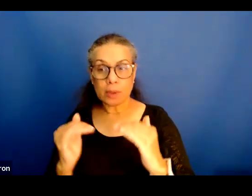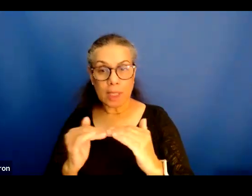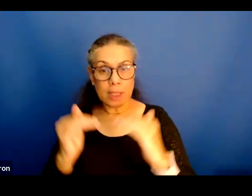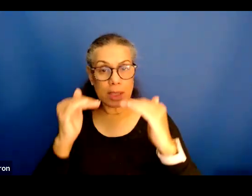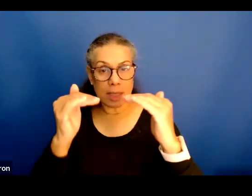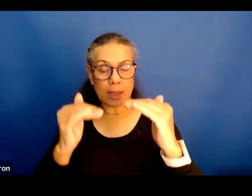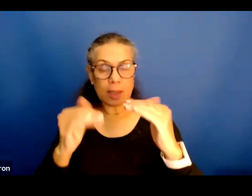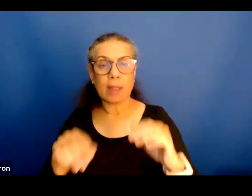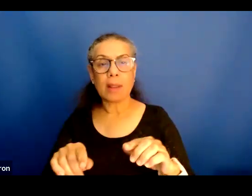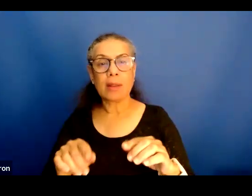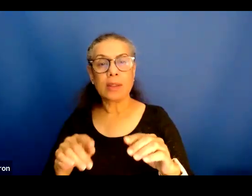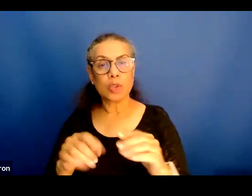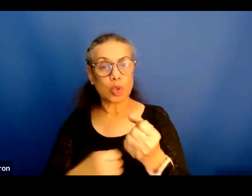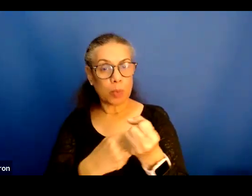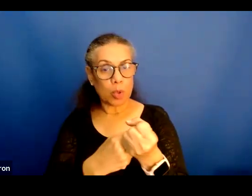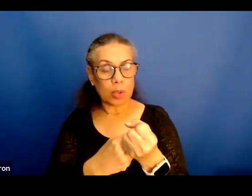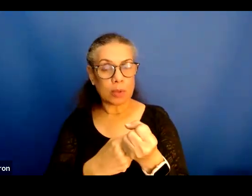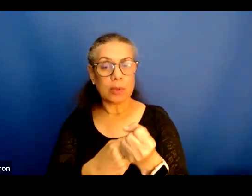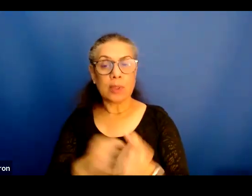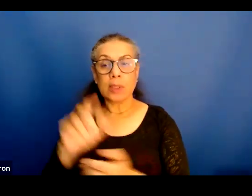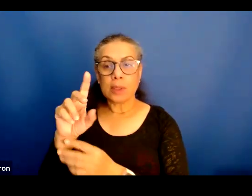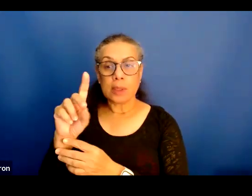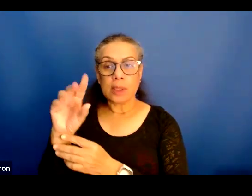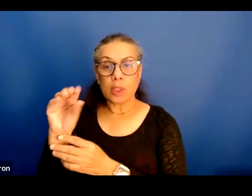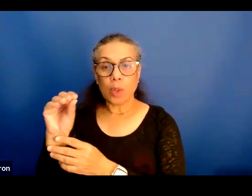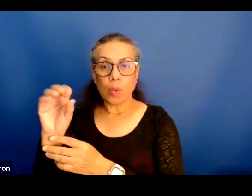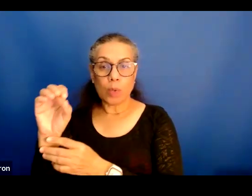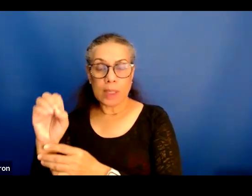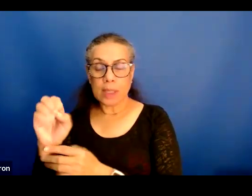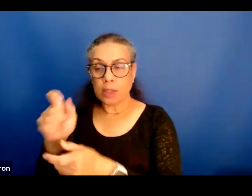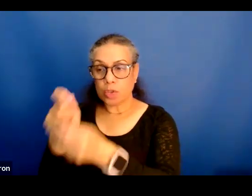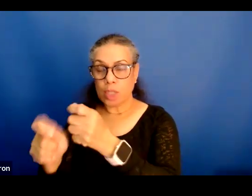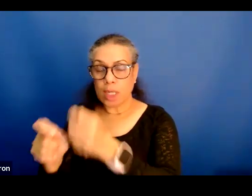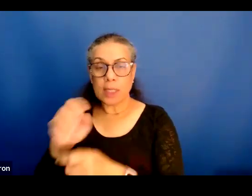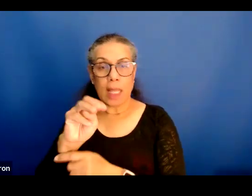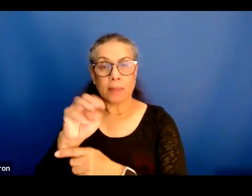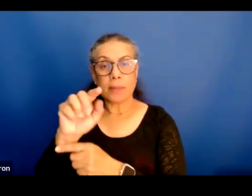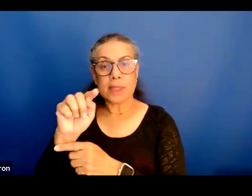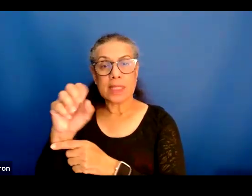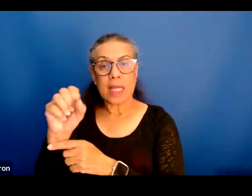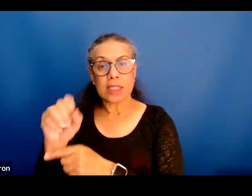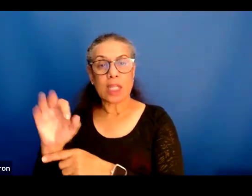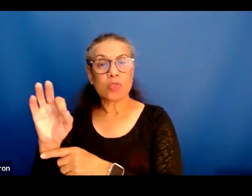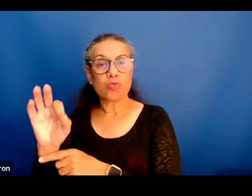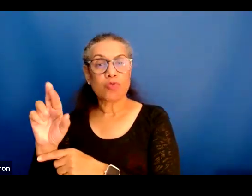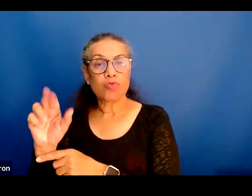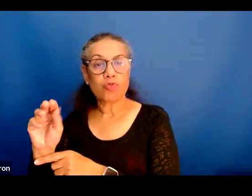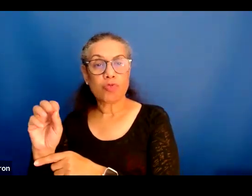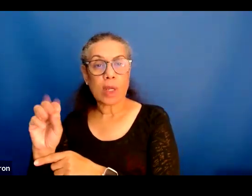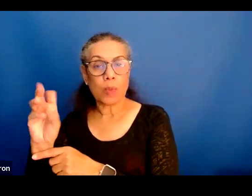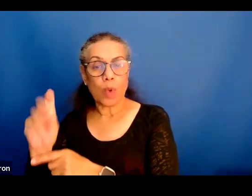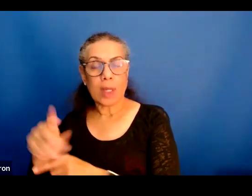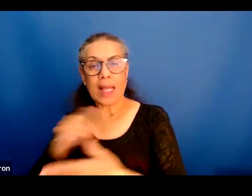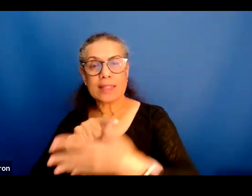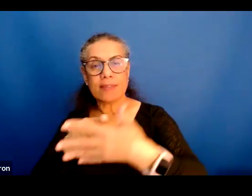supports. The Department of Elementary and Secondary Education's revised MTSS framework identifies 5 critical